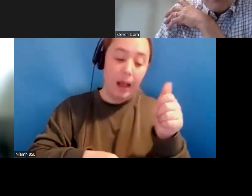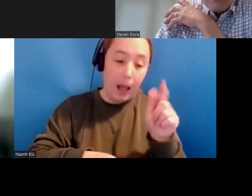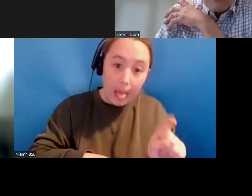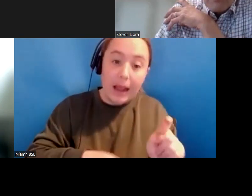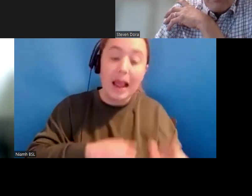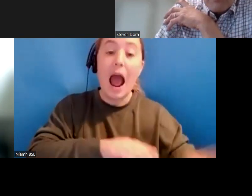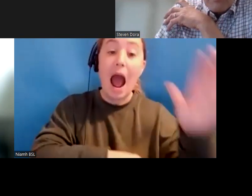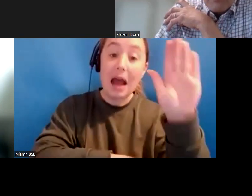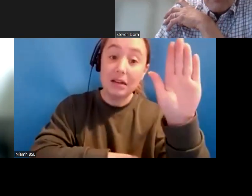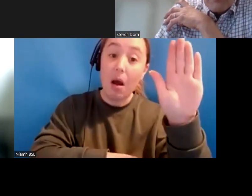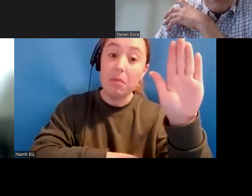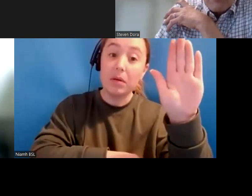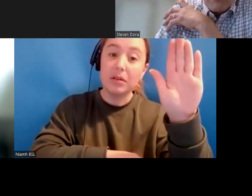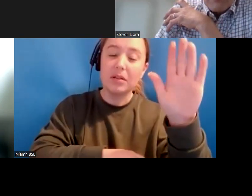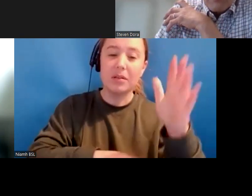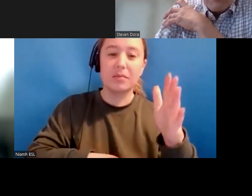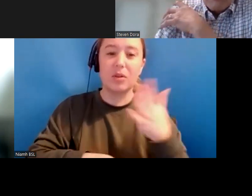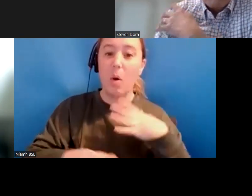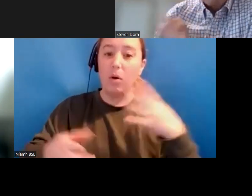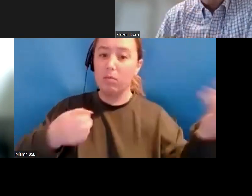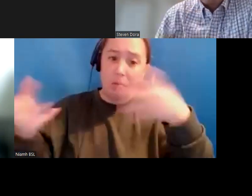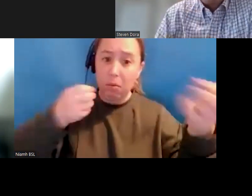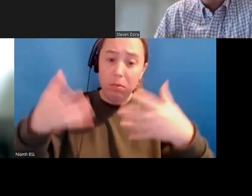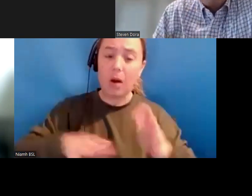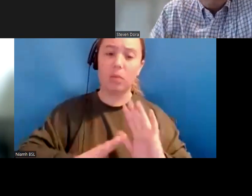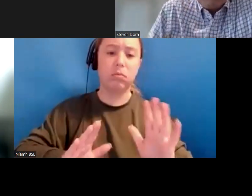If you would like to speak, please raise the hand function where possible.